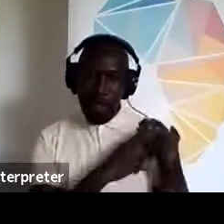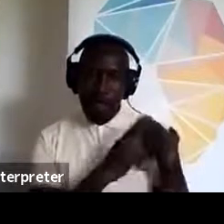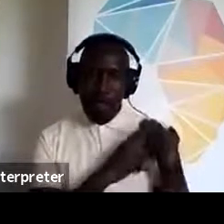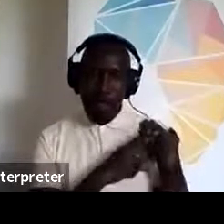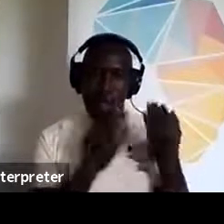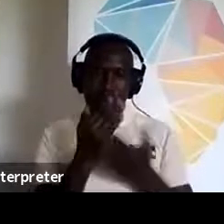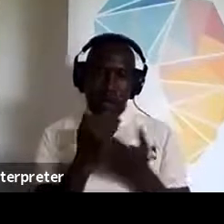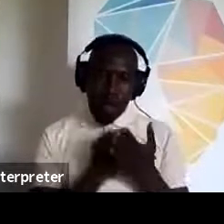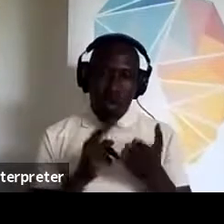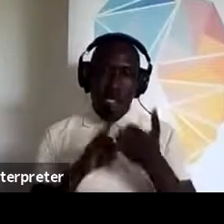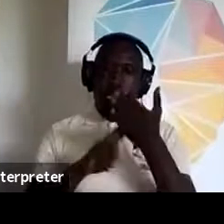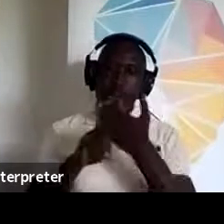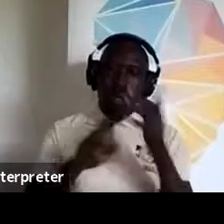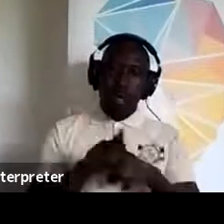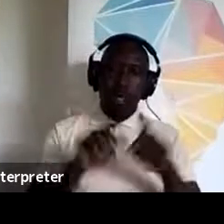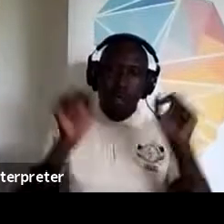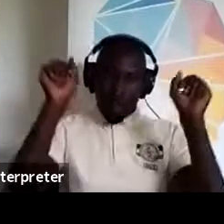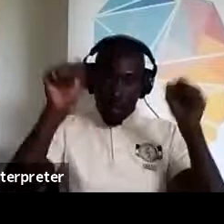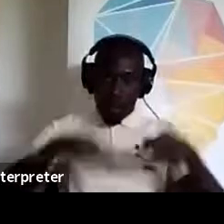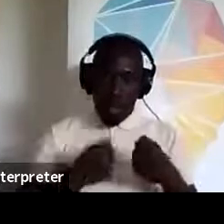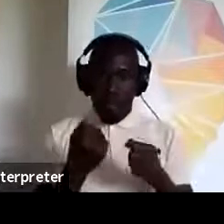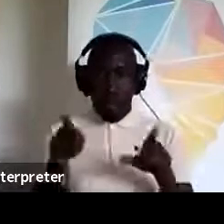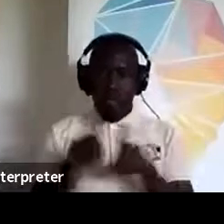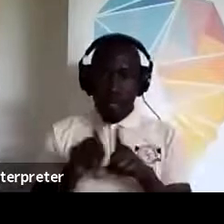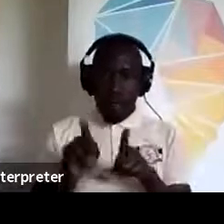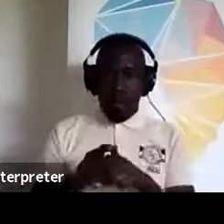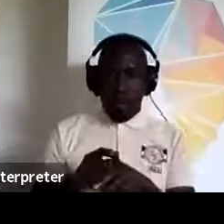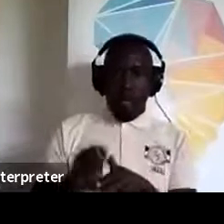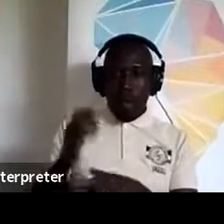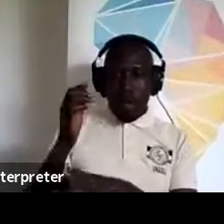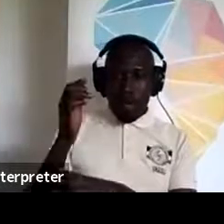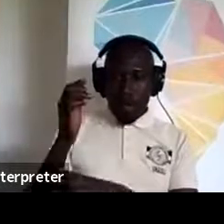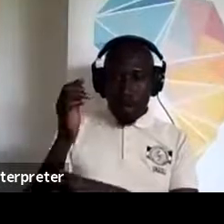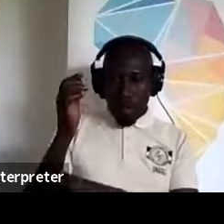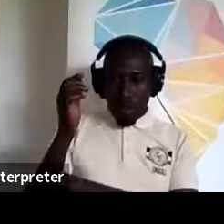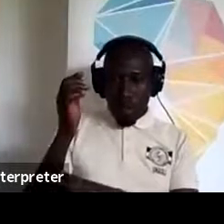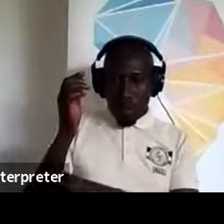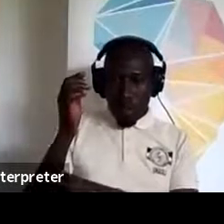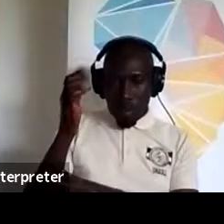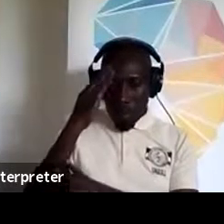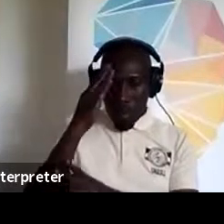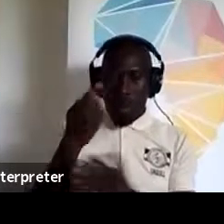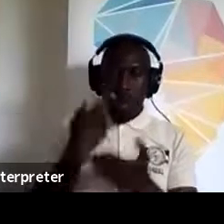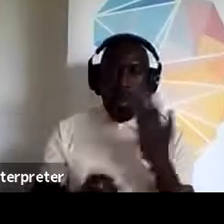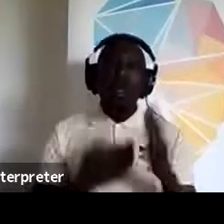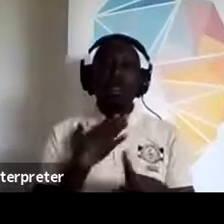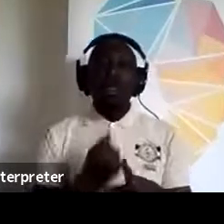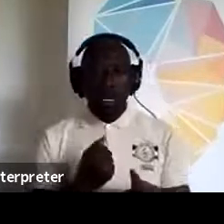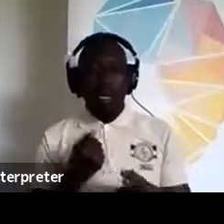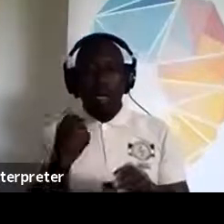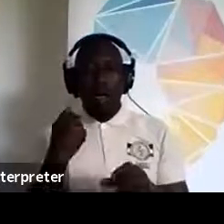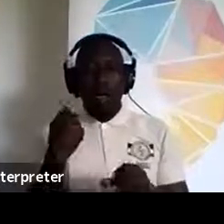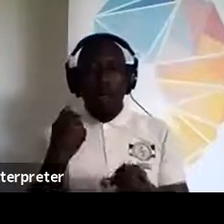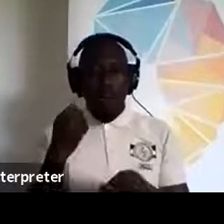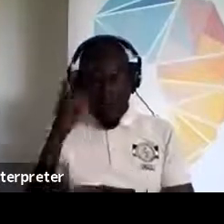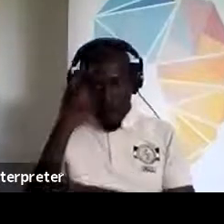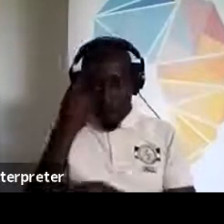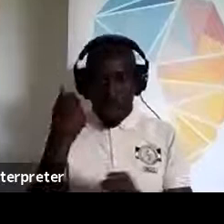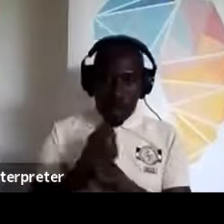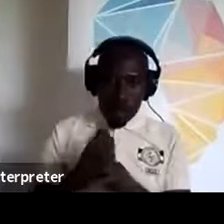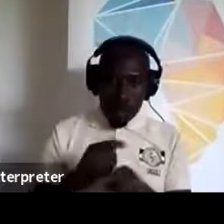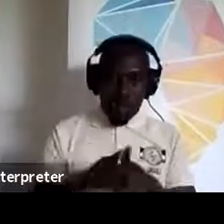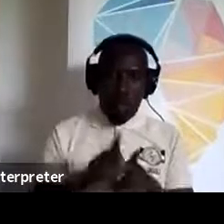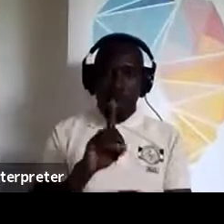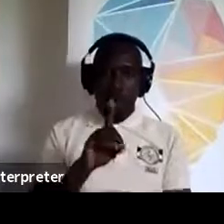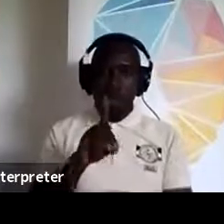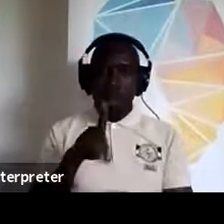are users and they must identify the agenda of what they need the DPOs and the government to do. But also